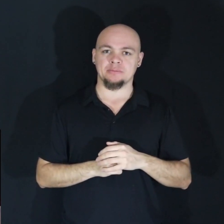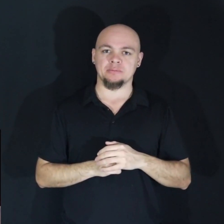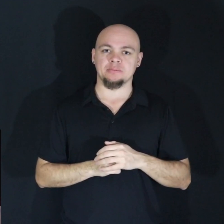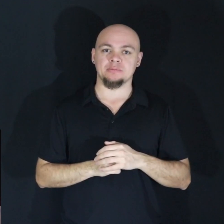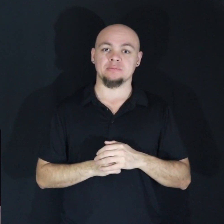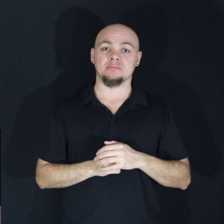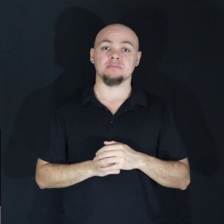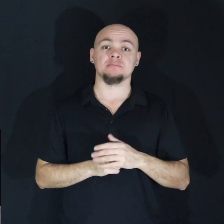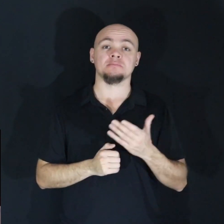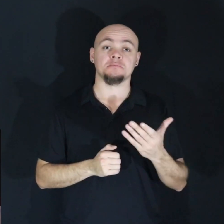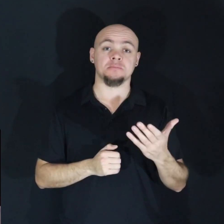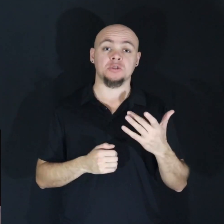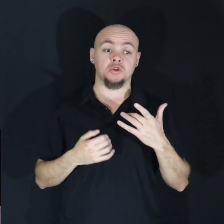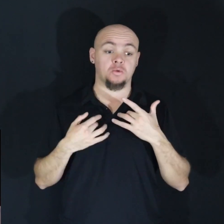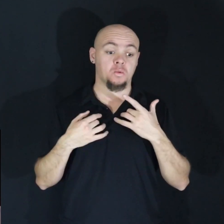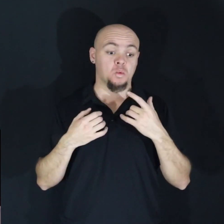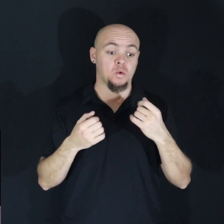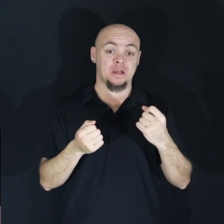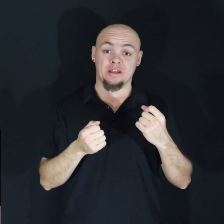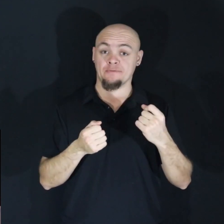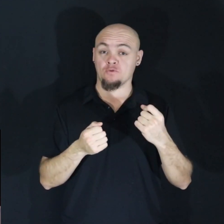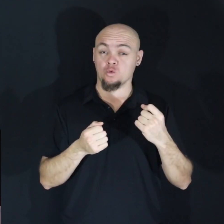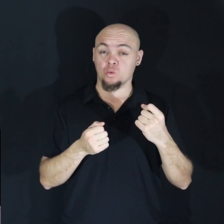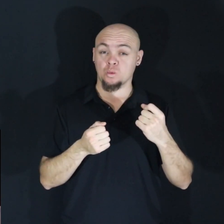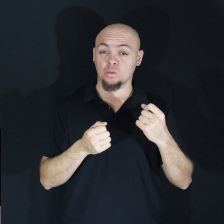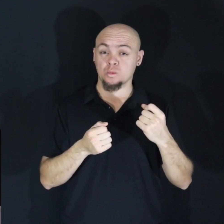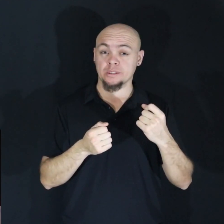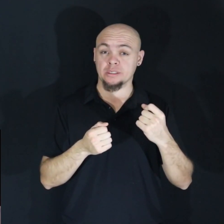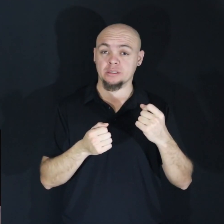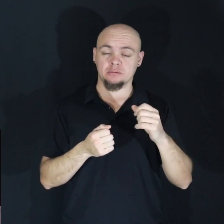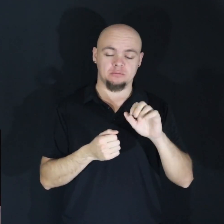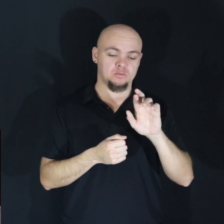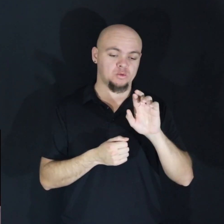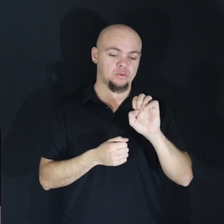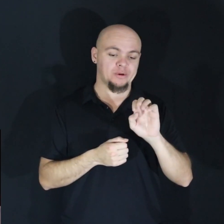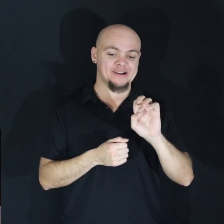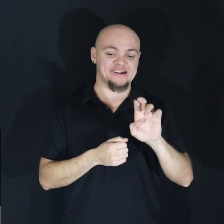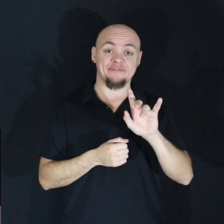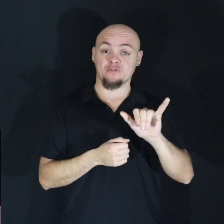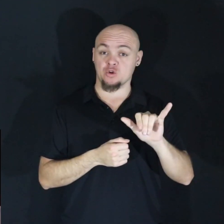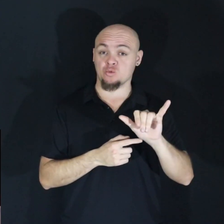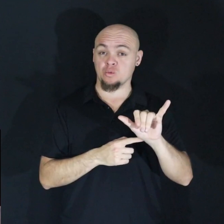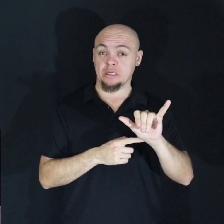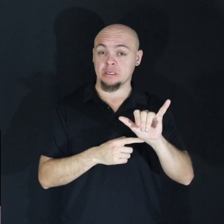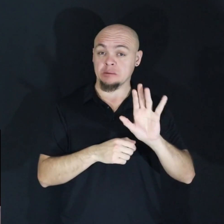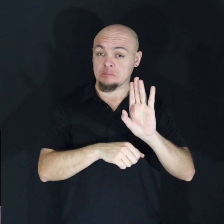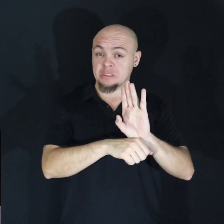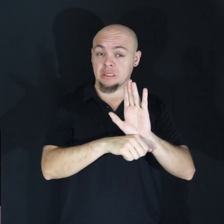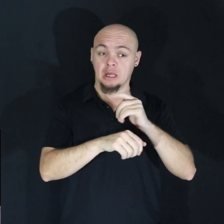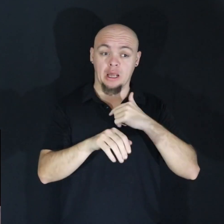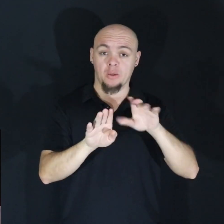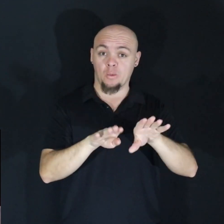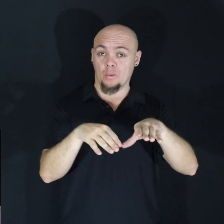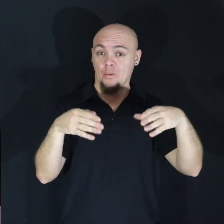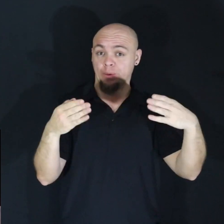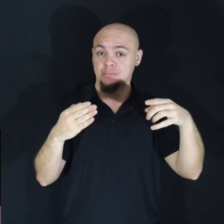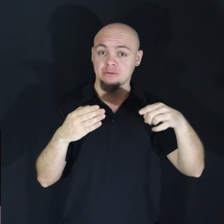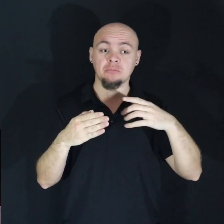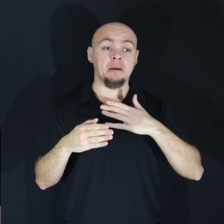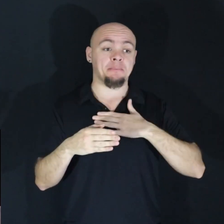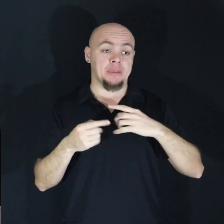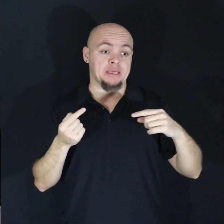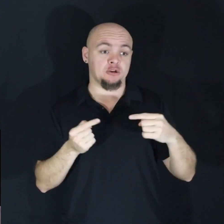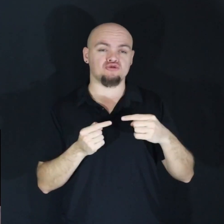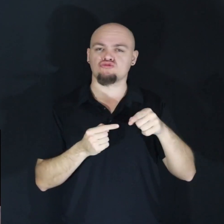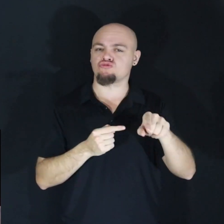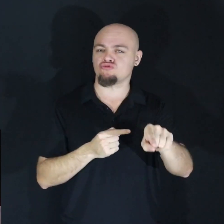So I opened a recovery facility. And I did it so those living with injuries that were similar to mine could